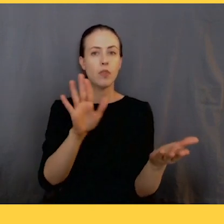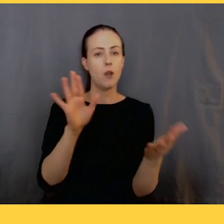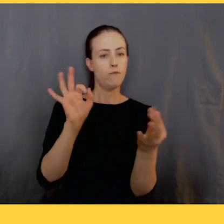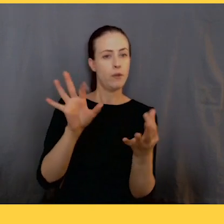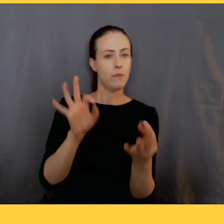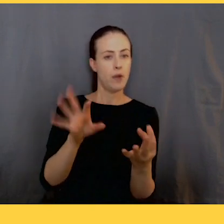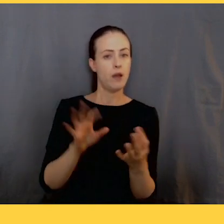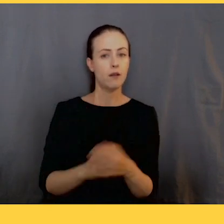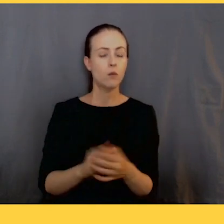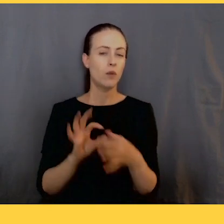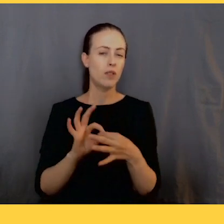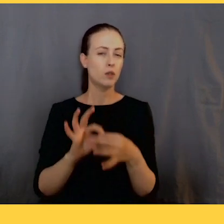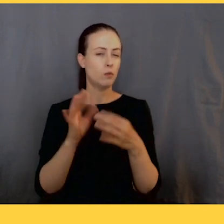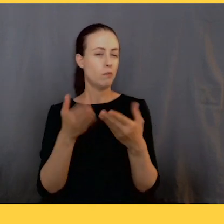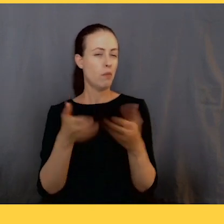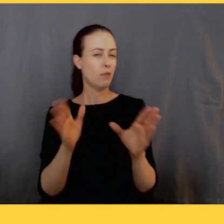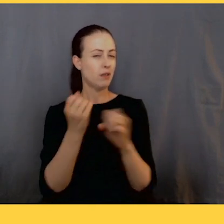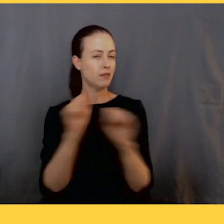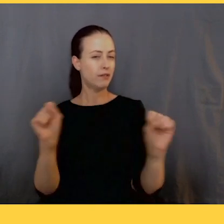public safety issues.